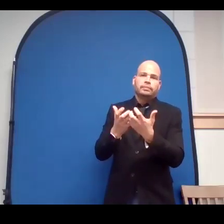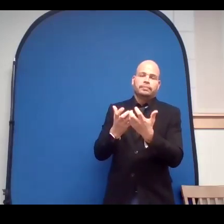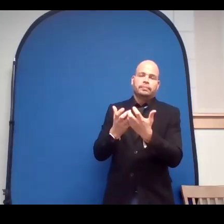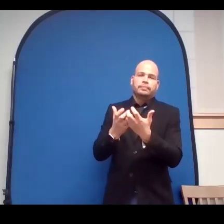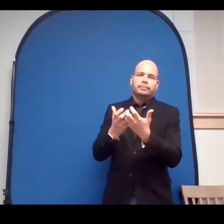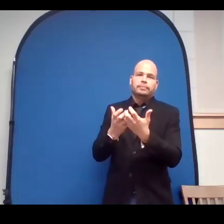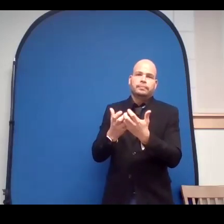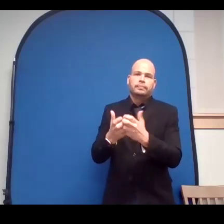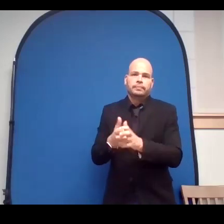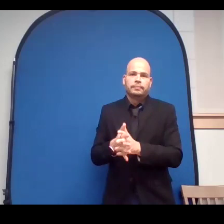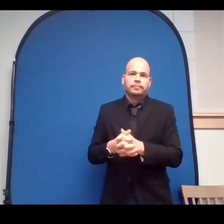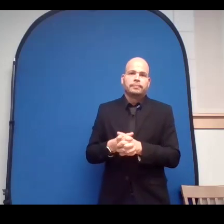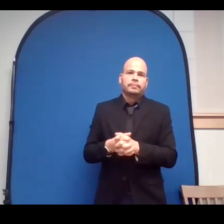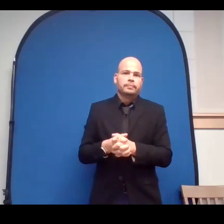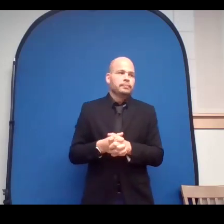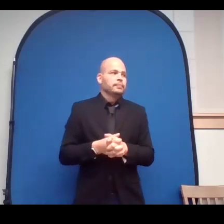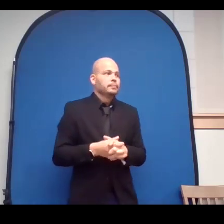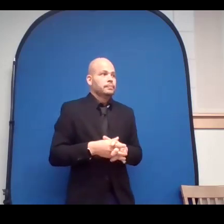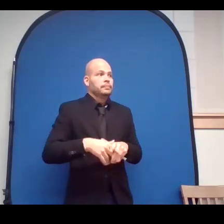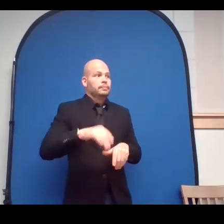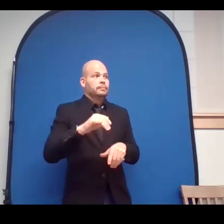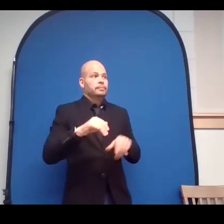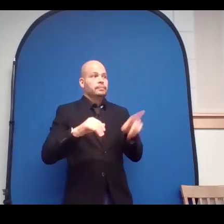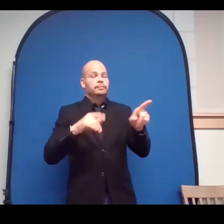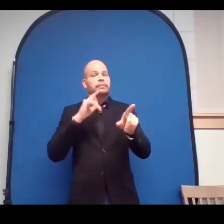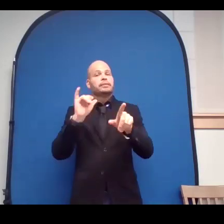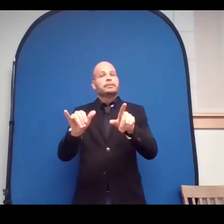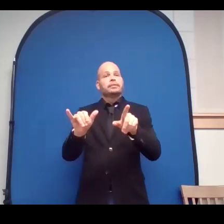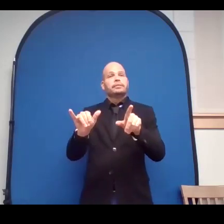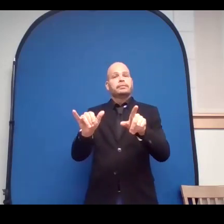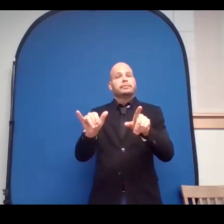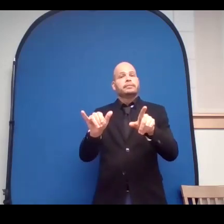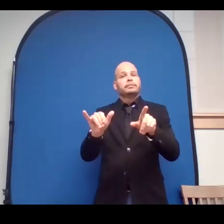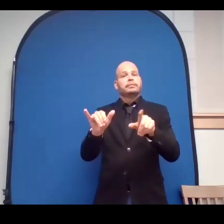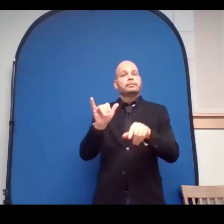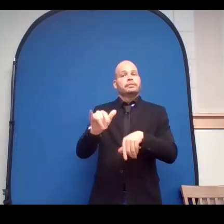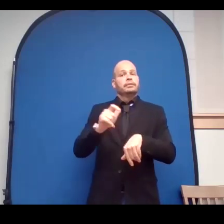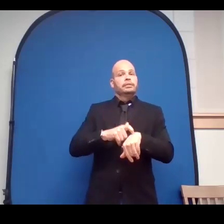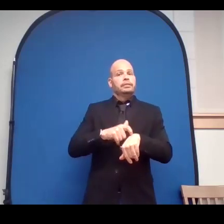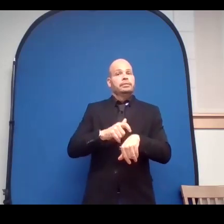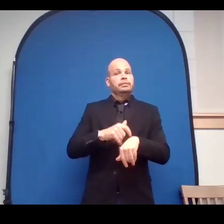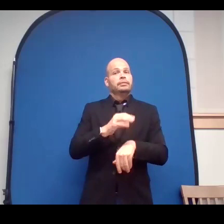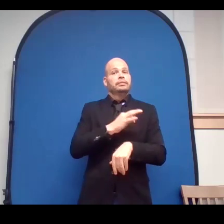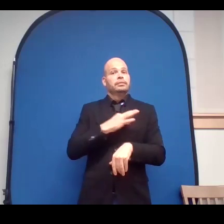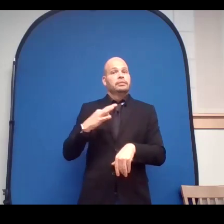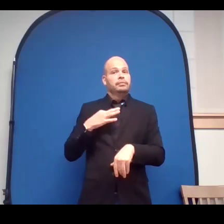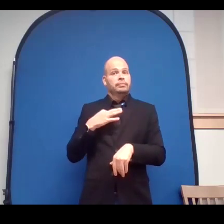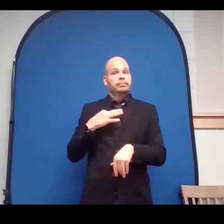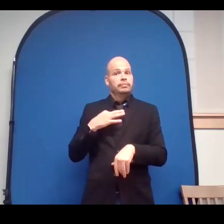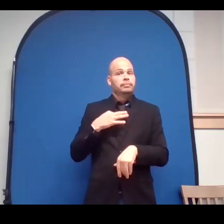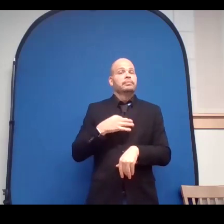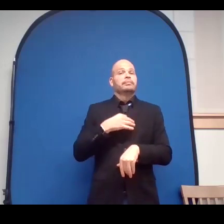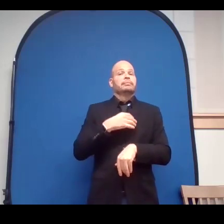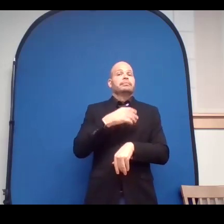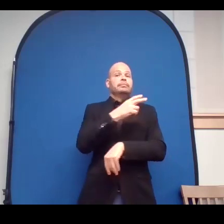point, I can't recall when I had the conversation with Staff Sergeant Hodgson, was that the